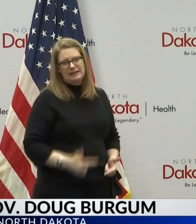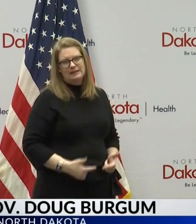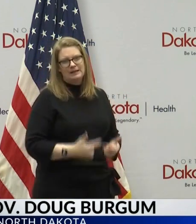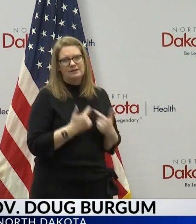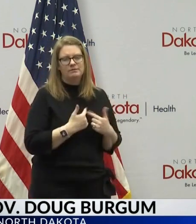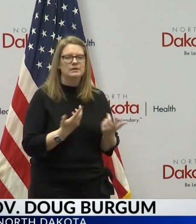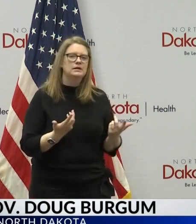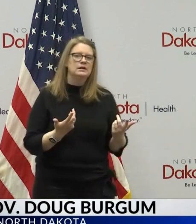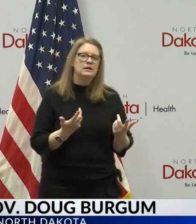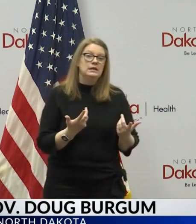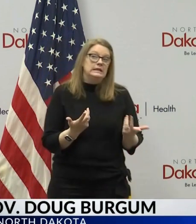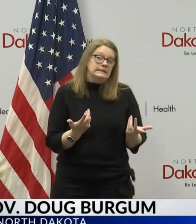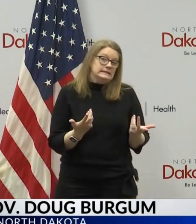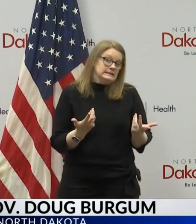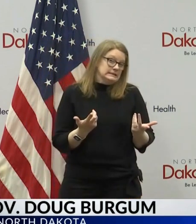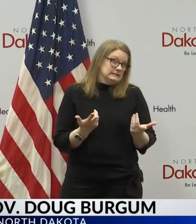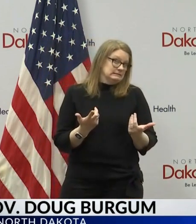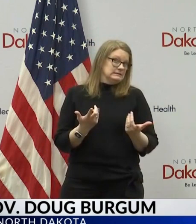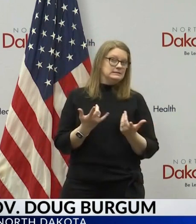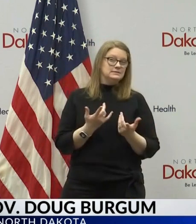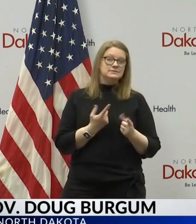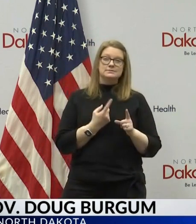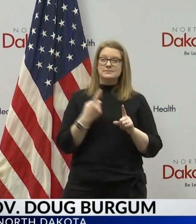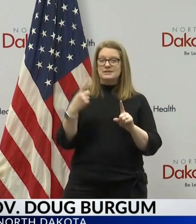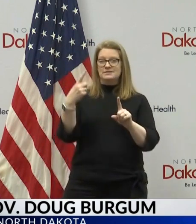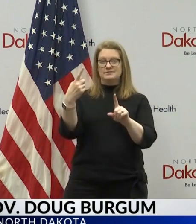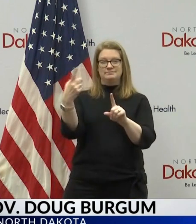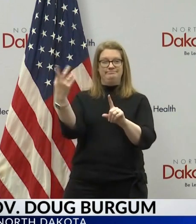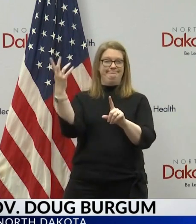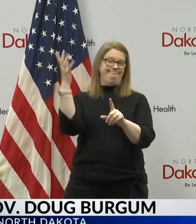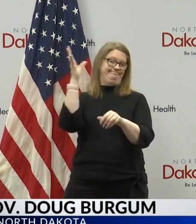vaccine months or,